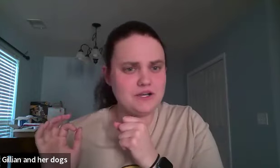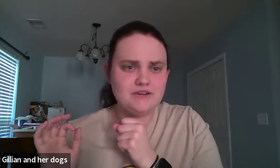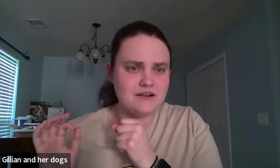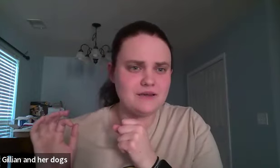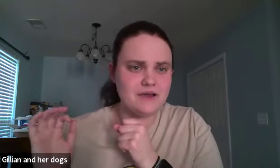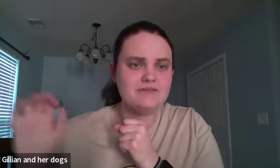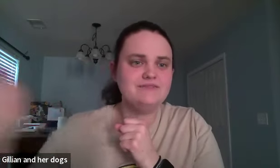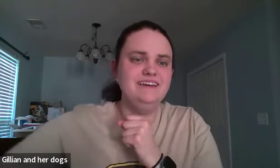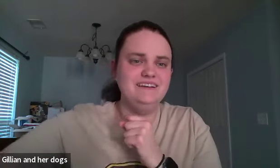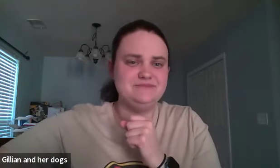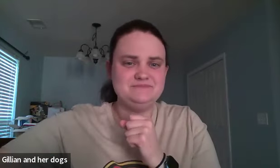what are you talking about?